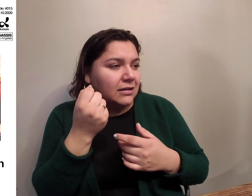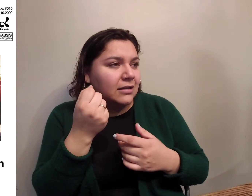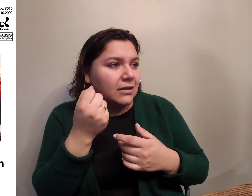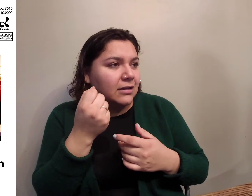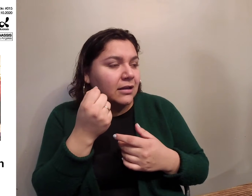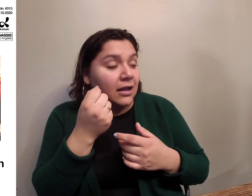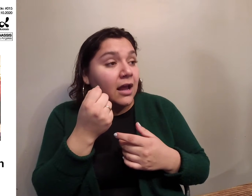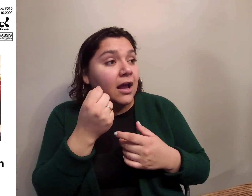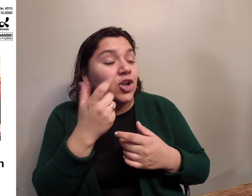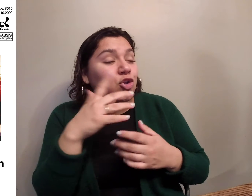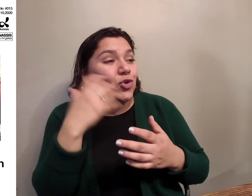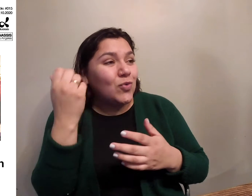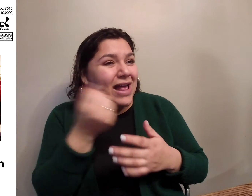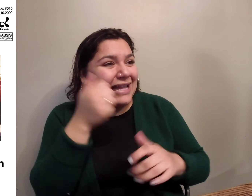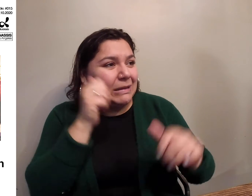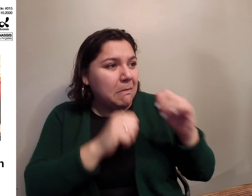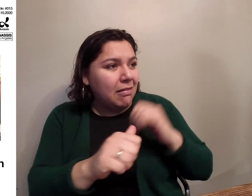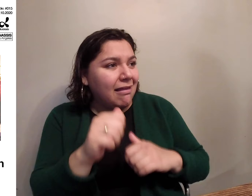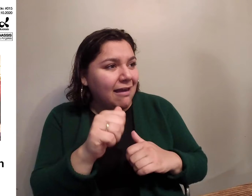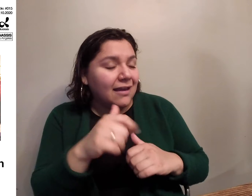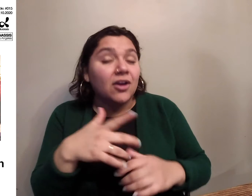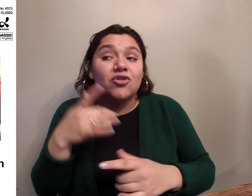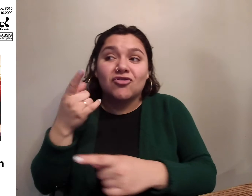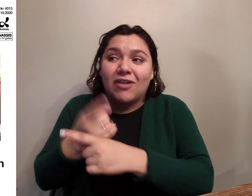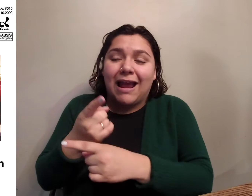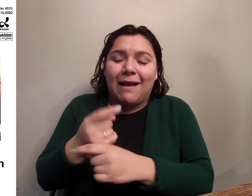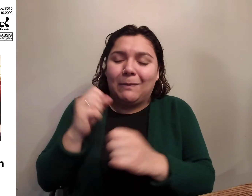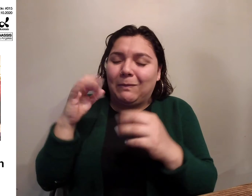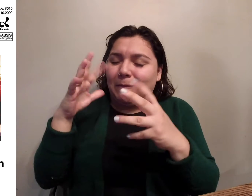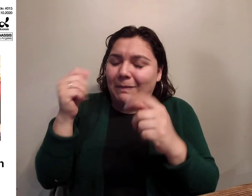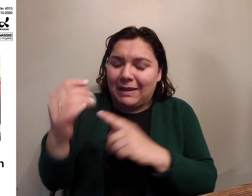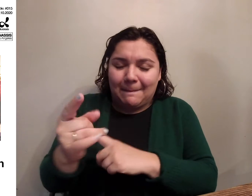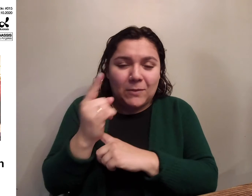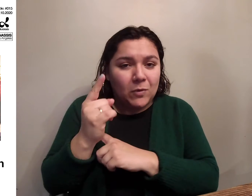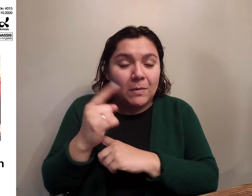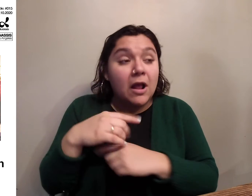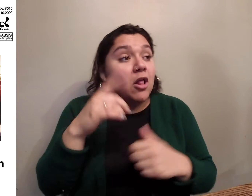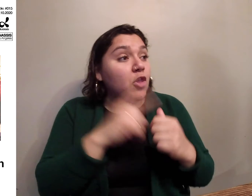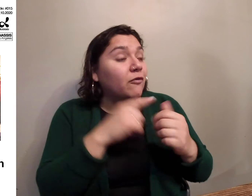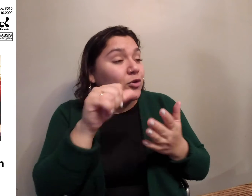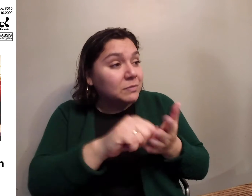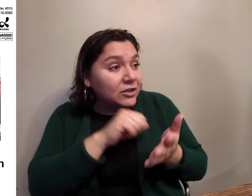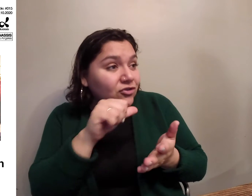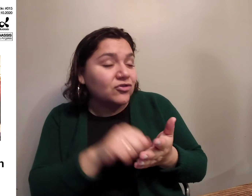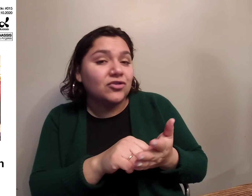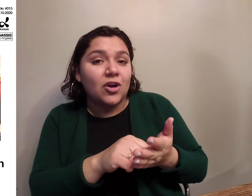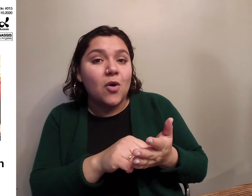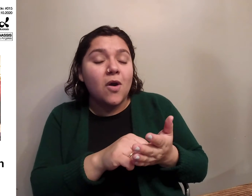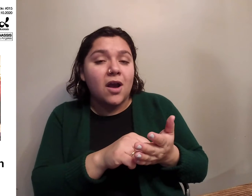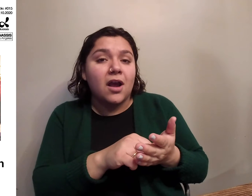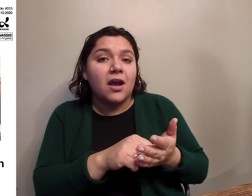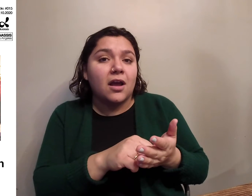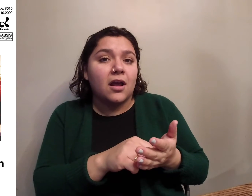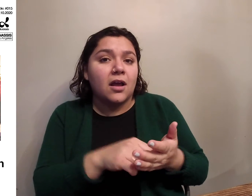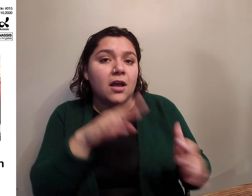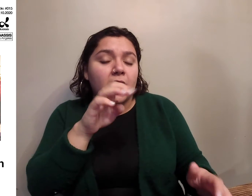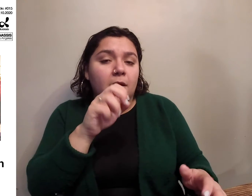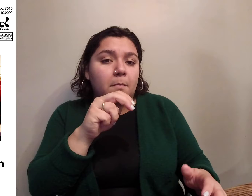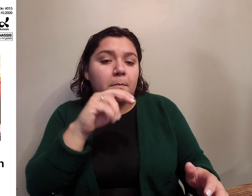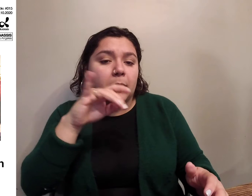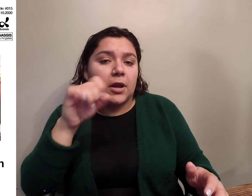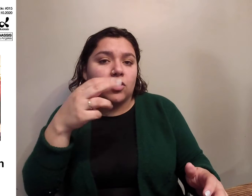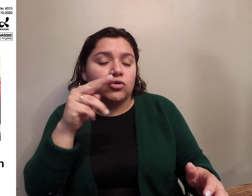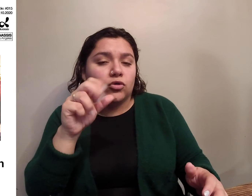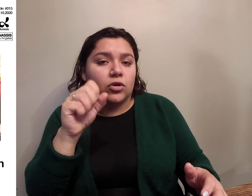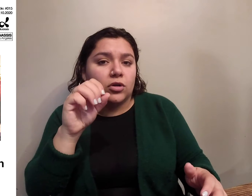Oh my God! What a moment! And the first page was Ben Jonson, and it